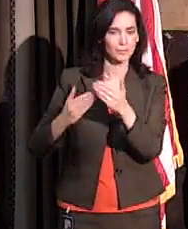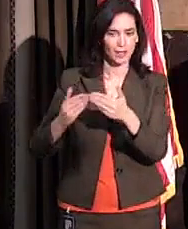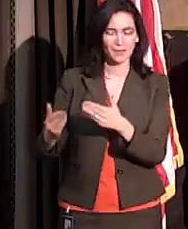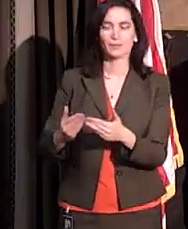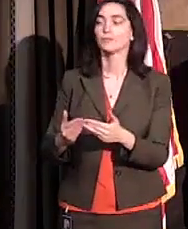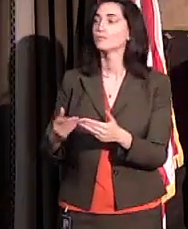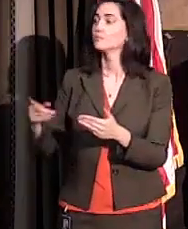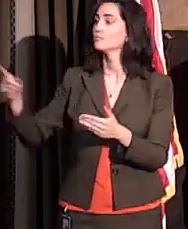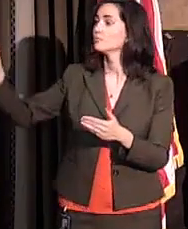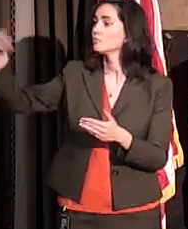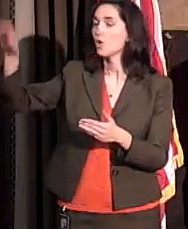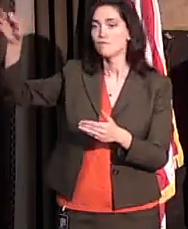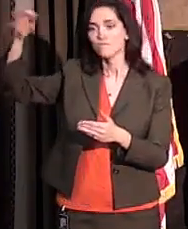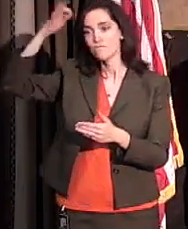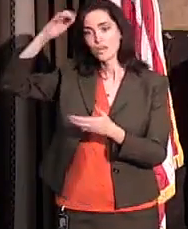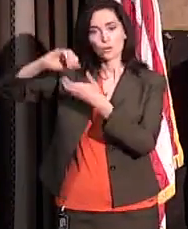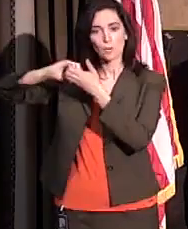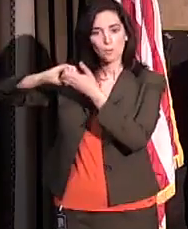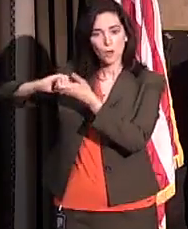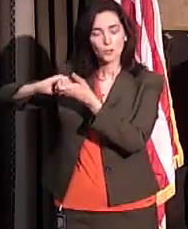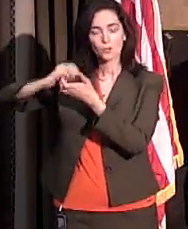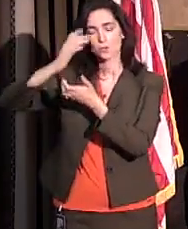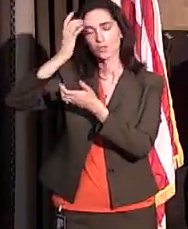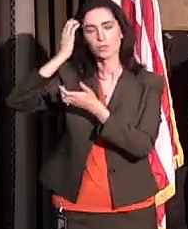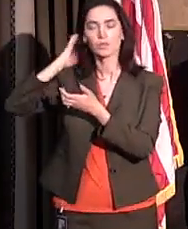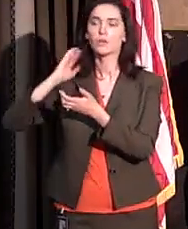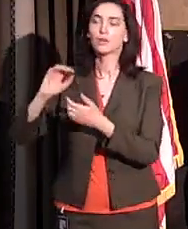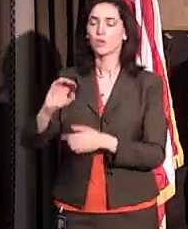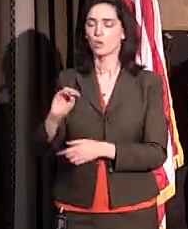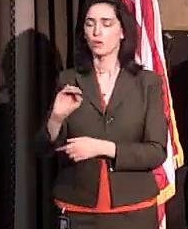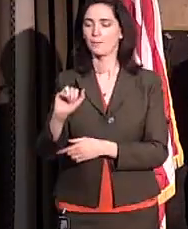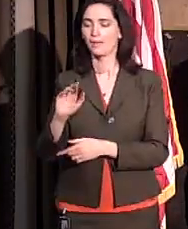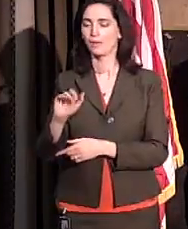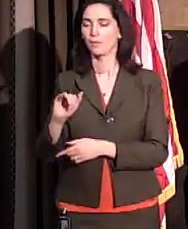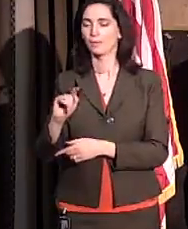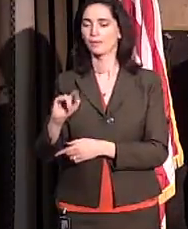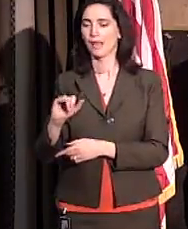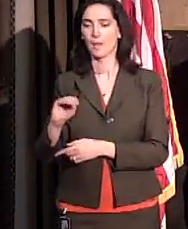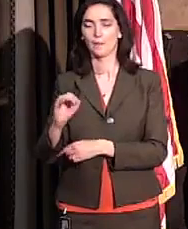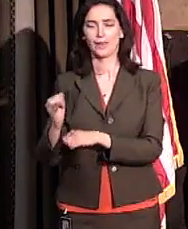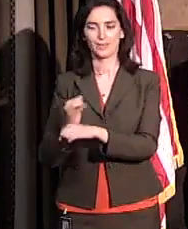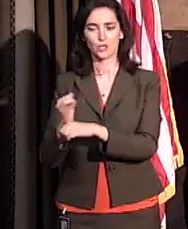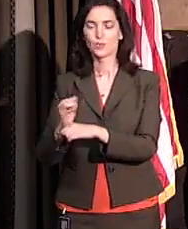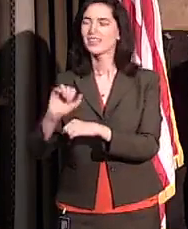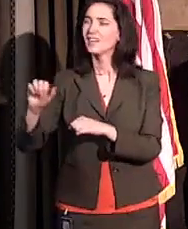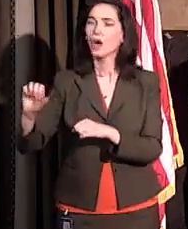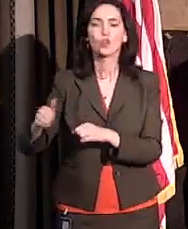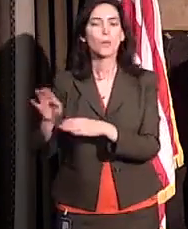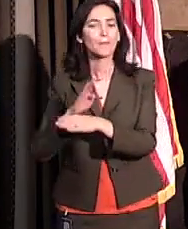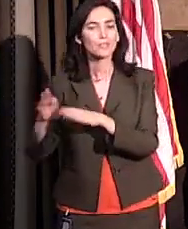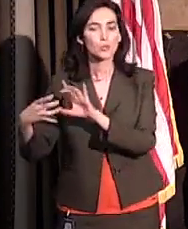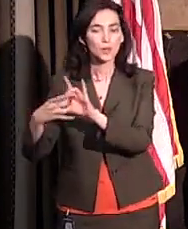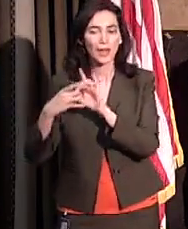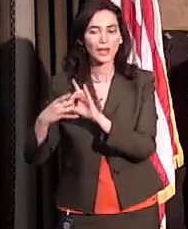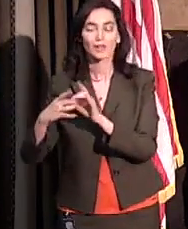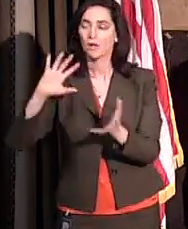federal partners, the maritime industry, and all related industry. Thank you very